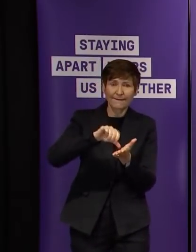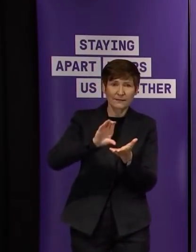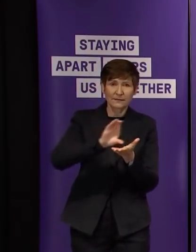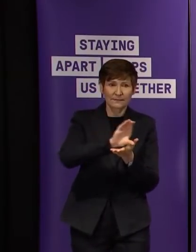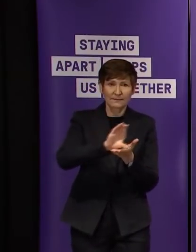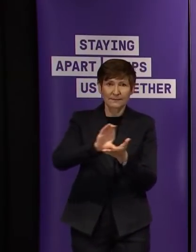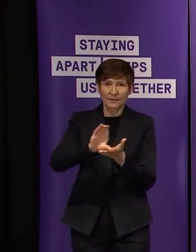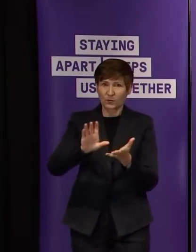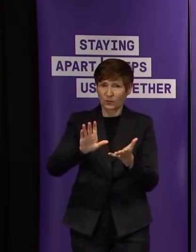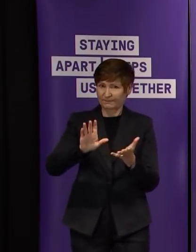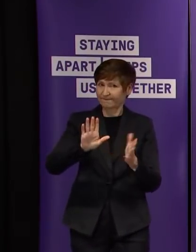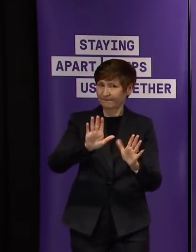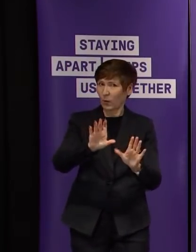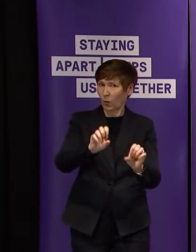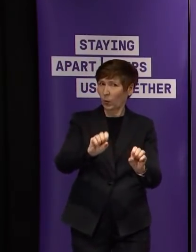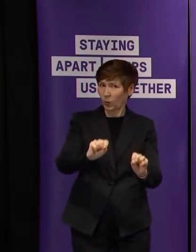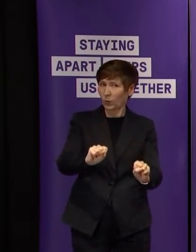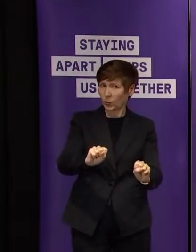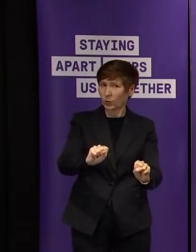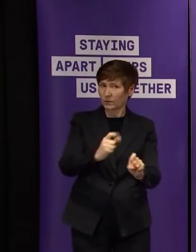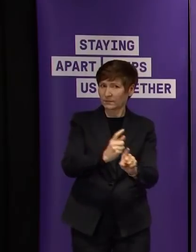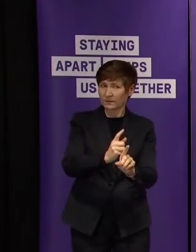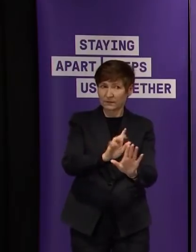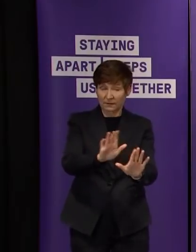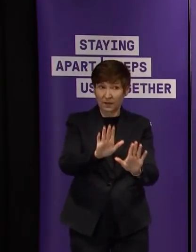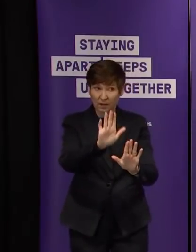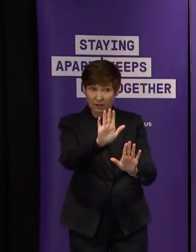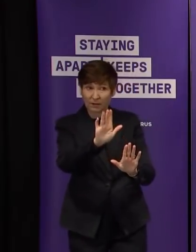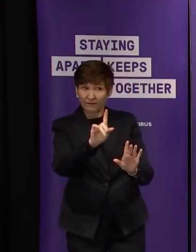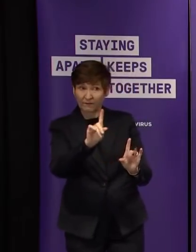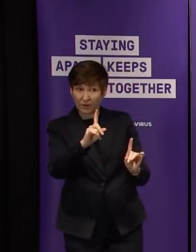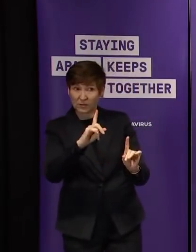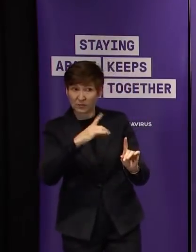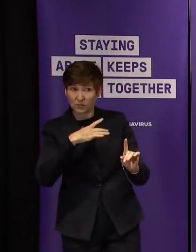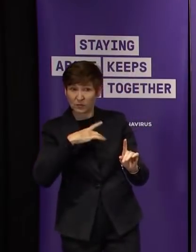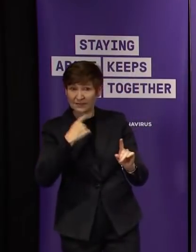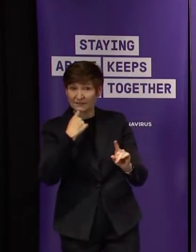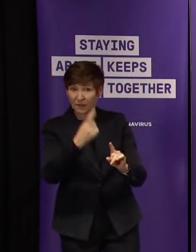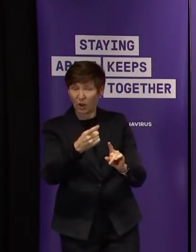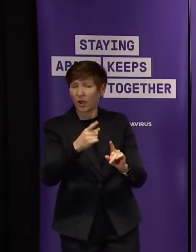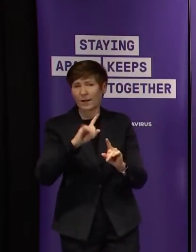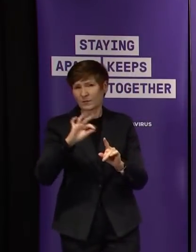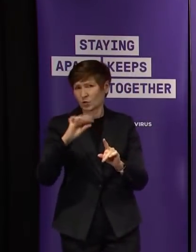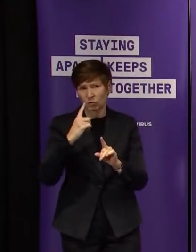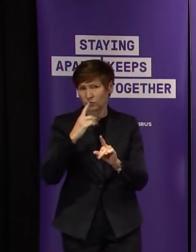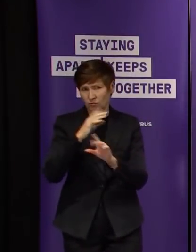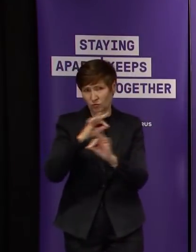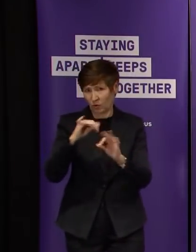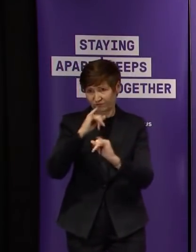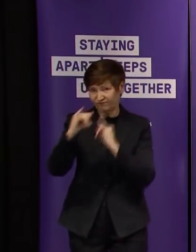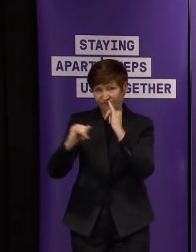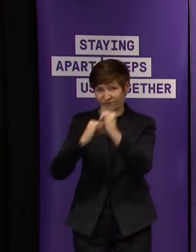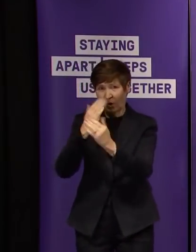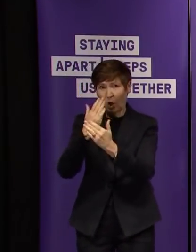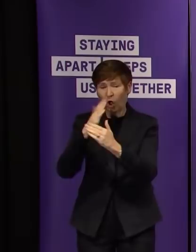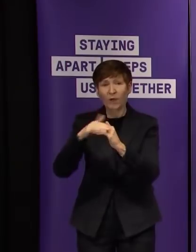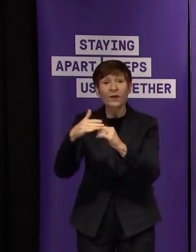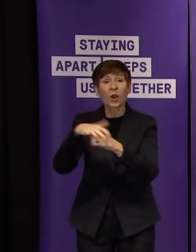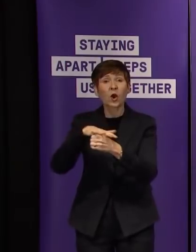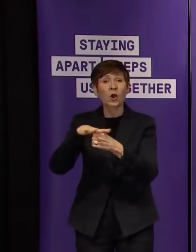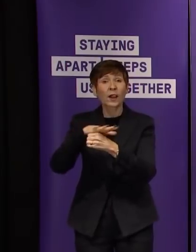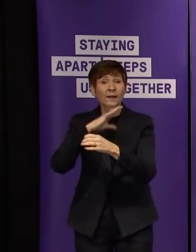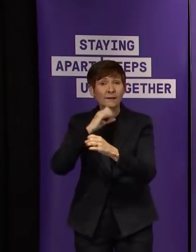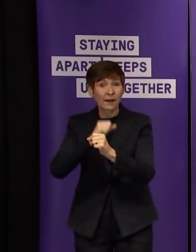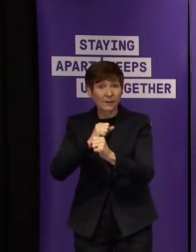and again, this is not, I'm not having a go at local government, just in case anyone jumps to that conclusion, but there are a number of businesses for whom